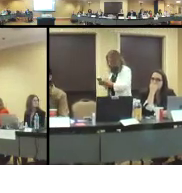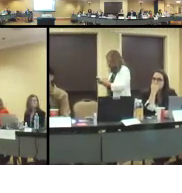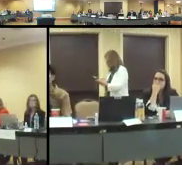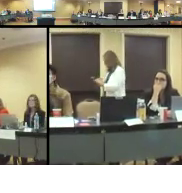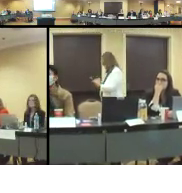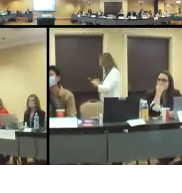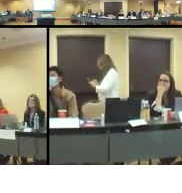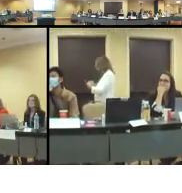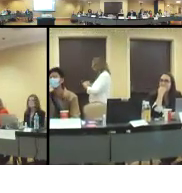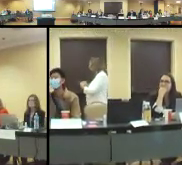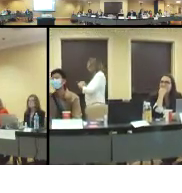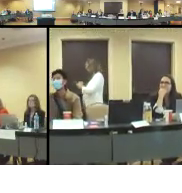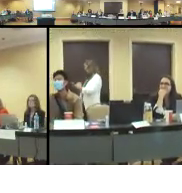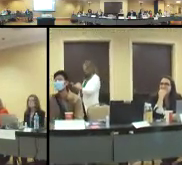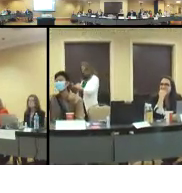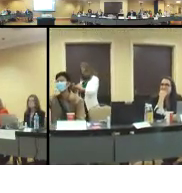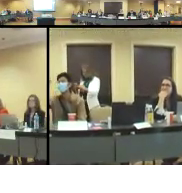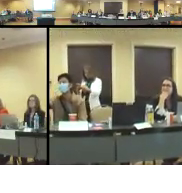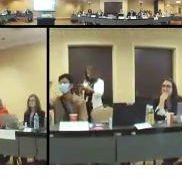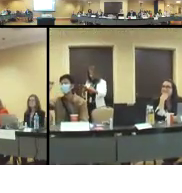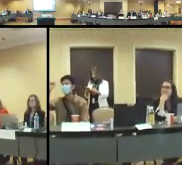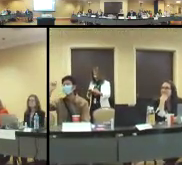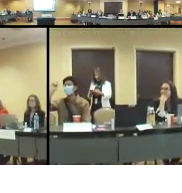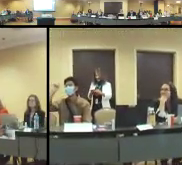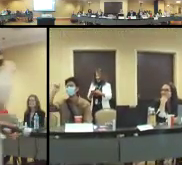That's my that's not the time I use for my morning alarm, so.